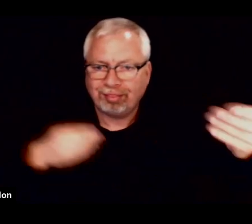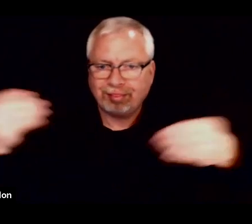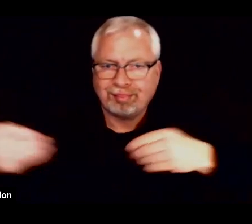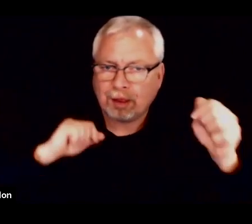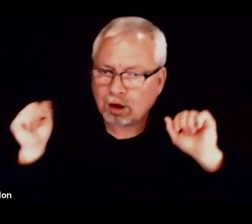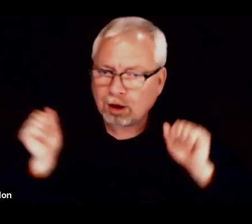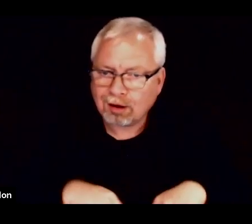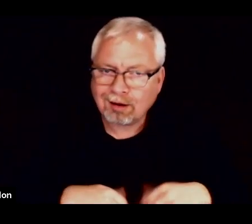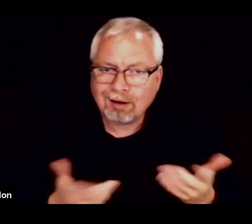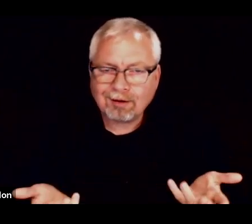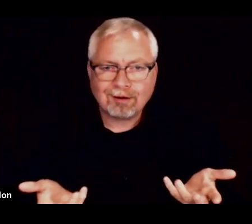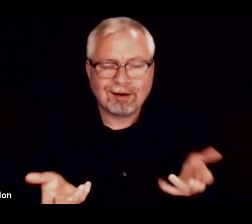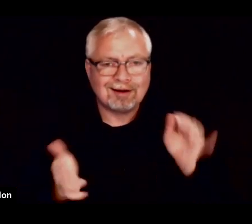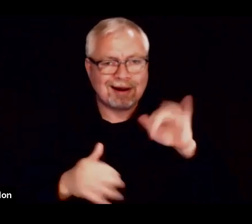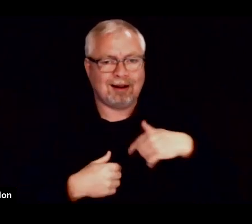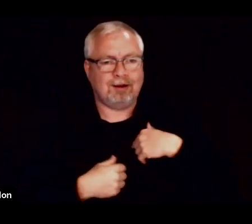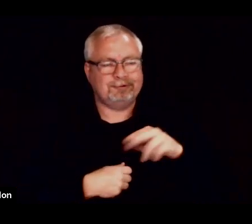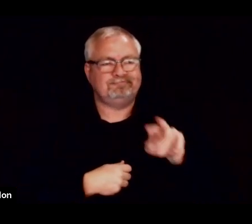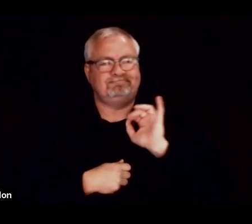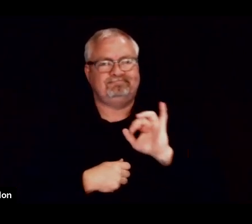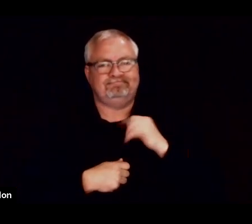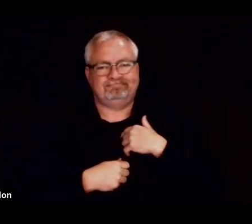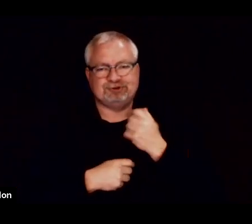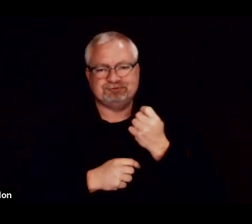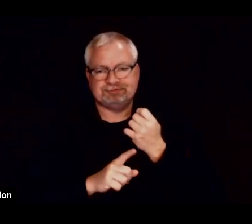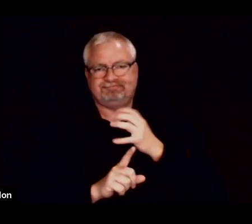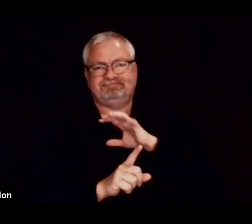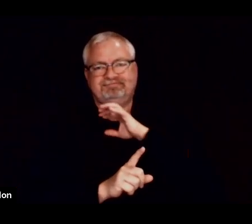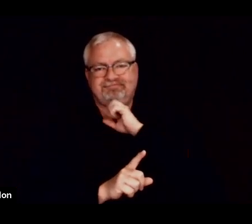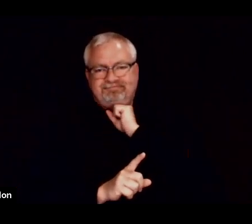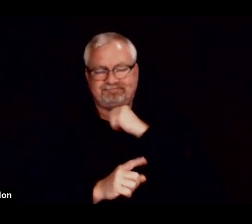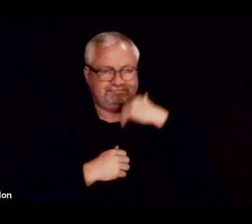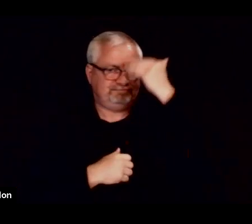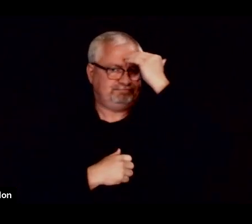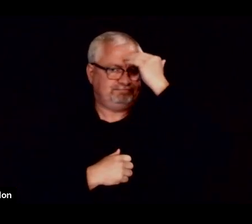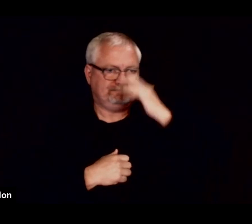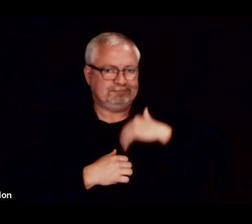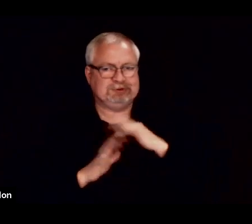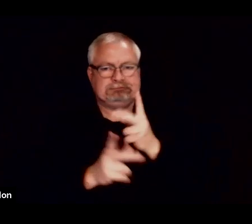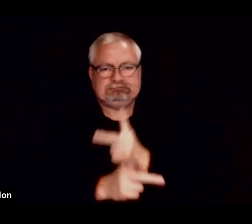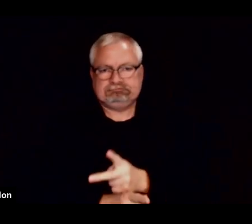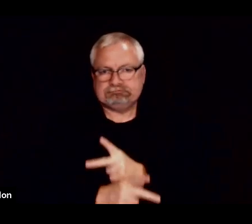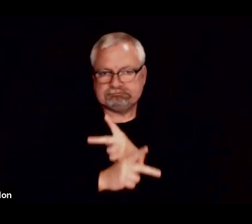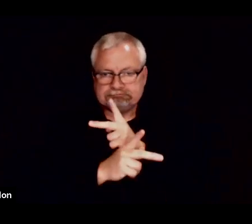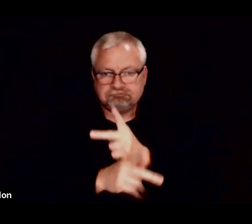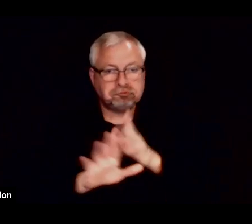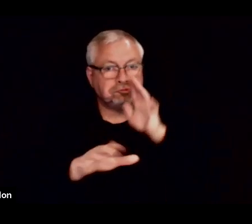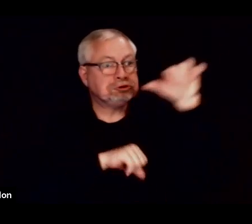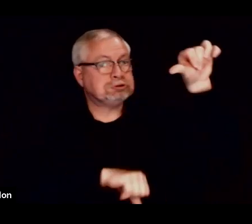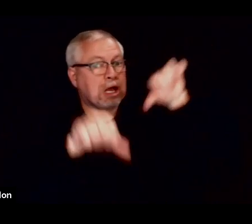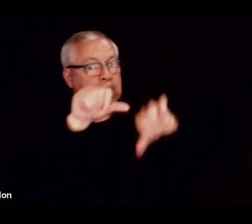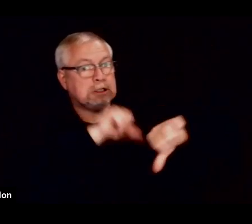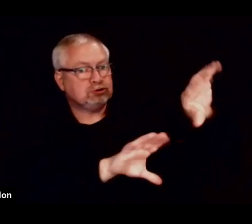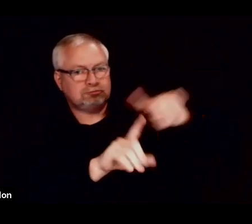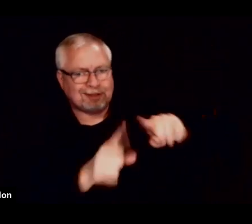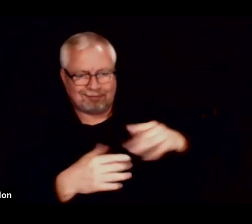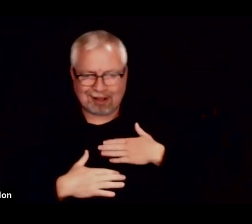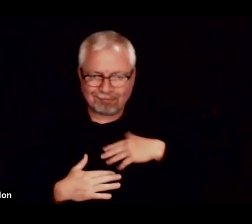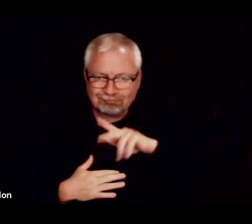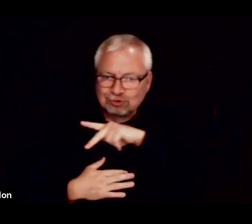So that's not scientific, but that is been part of my personal experience, and I thought it was a